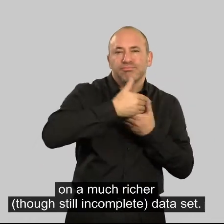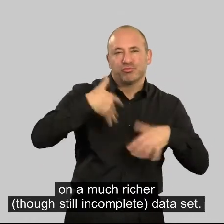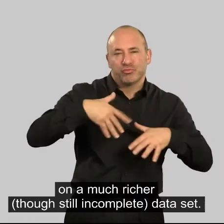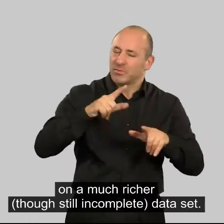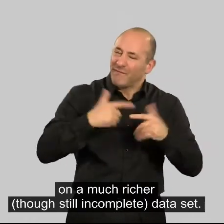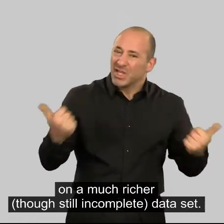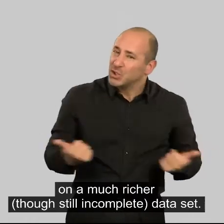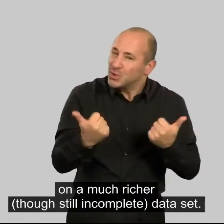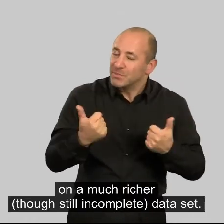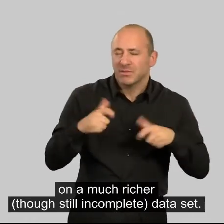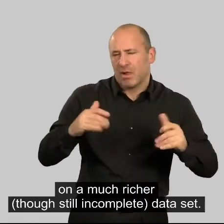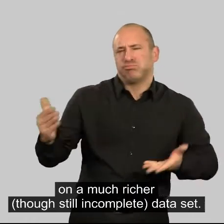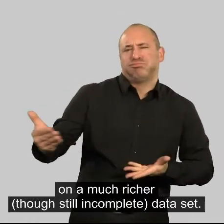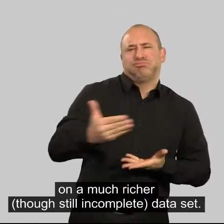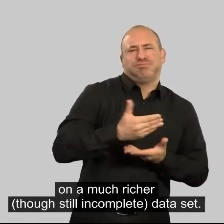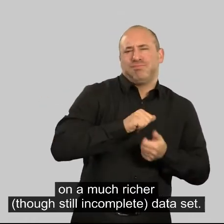data set.